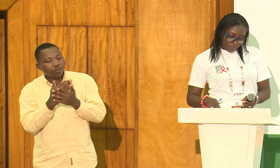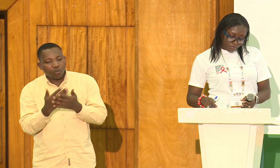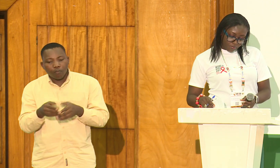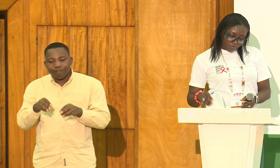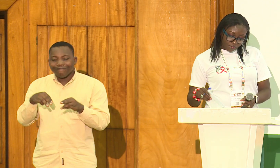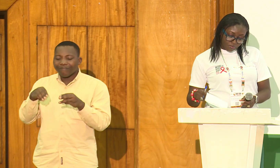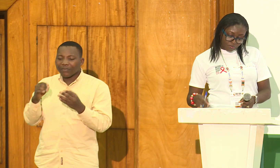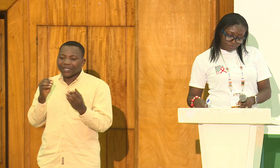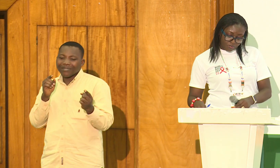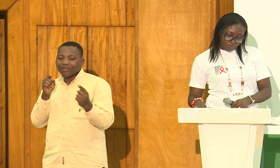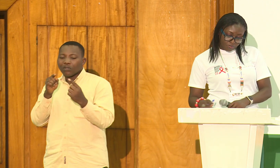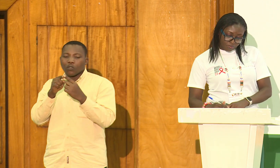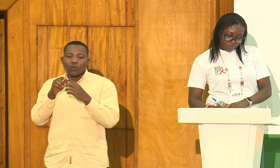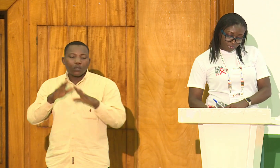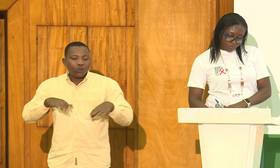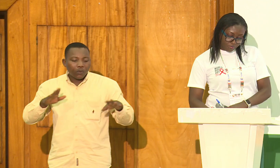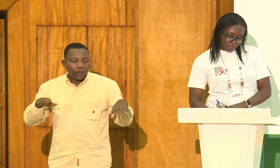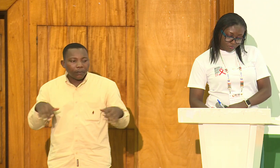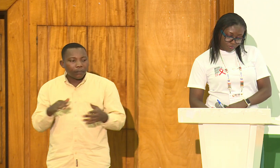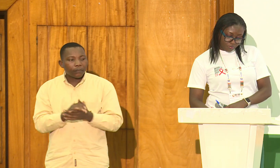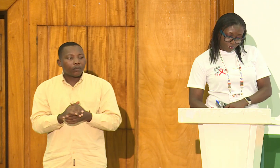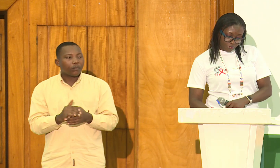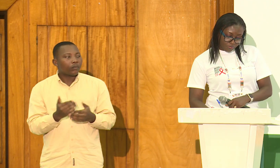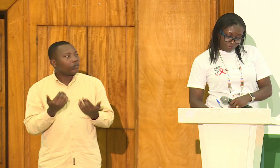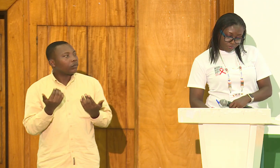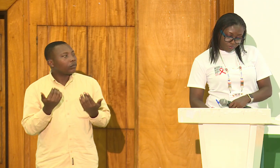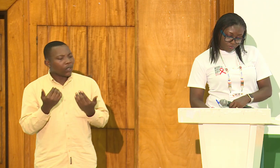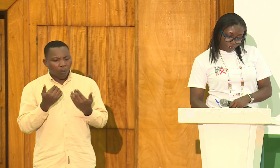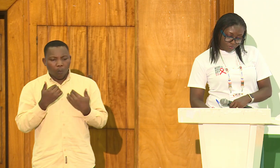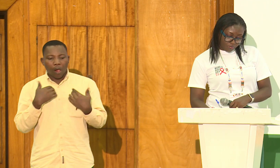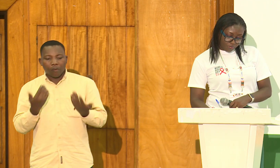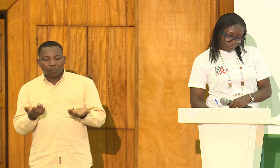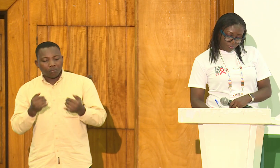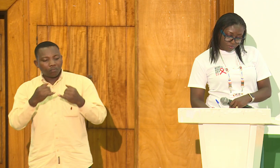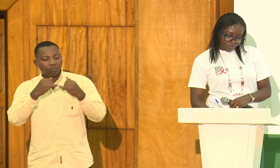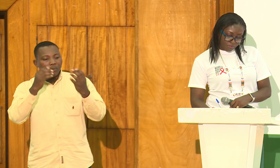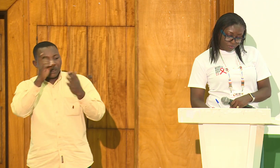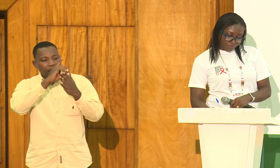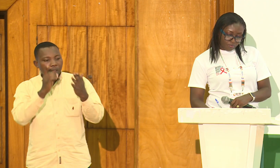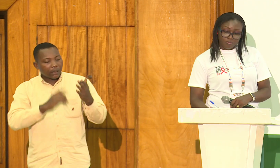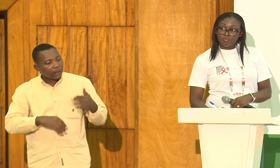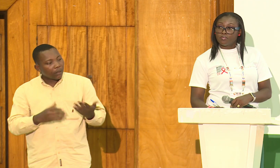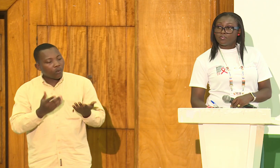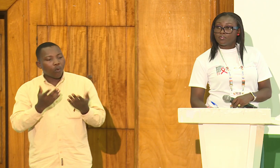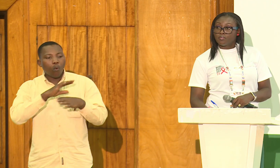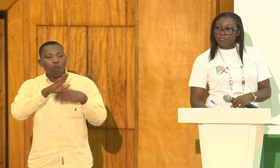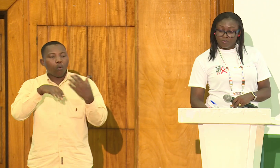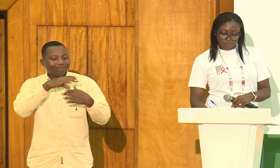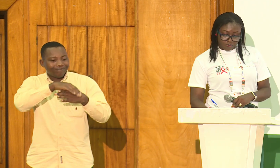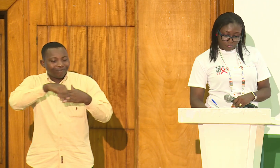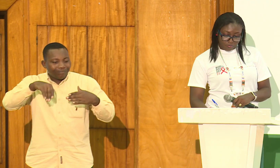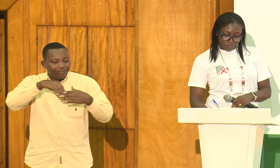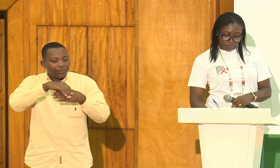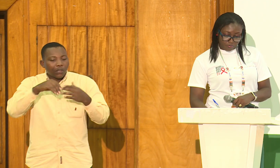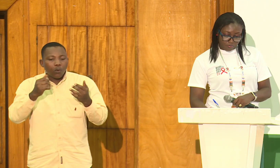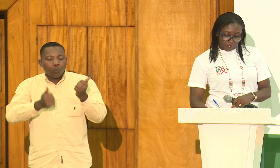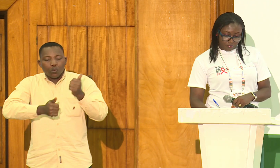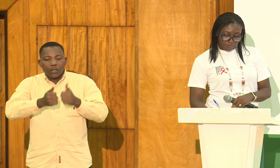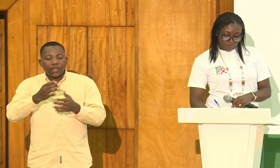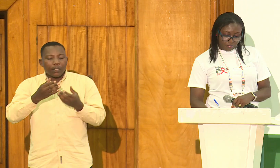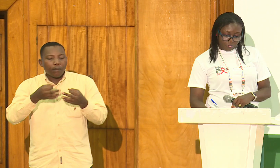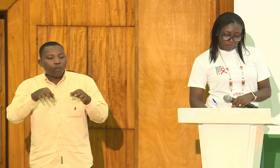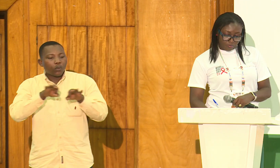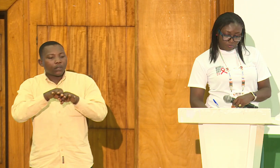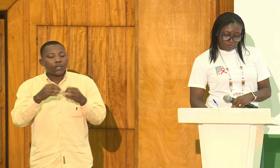children. There's also front of package labeling, which is important. And then having